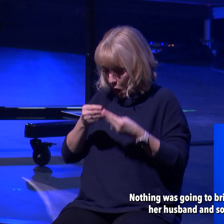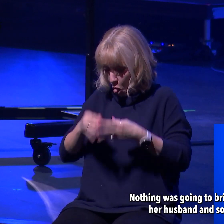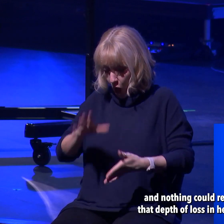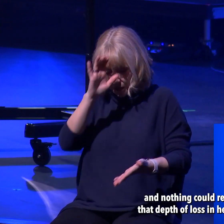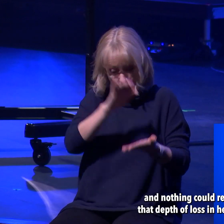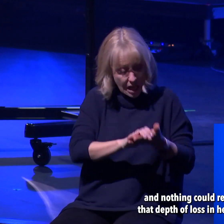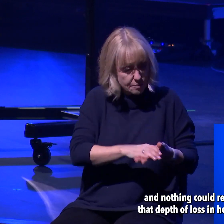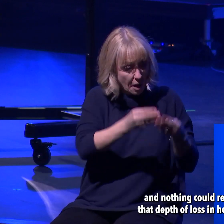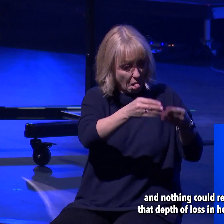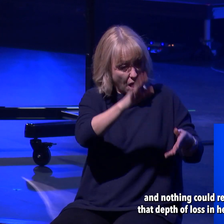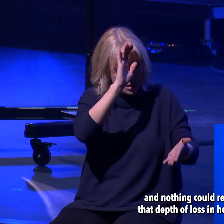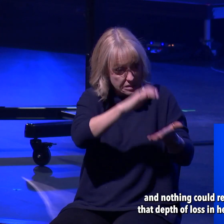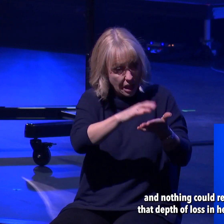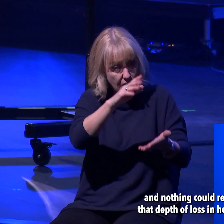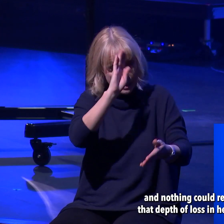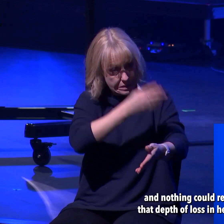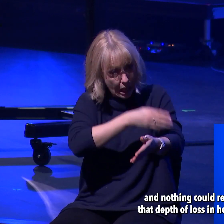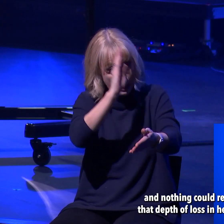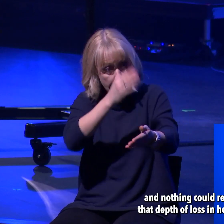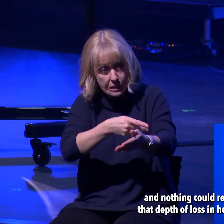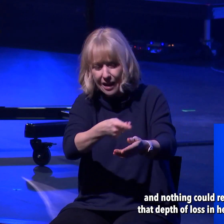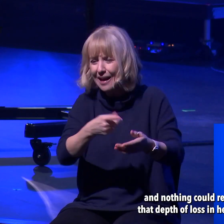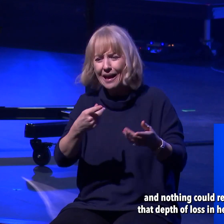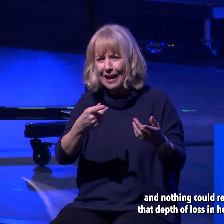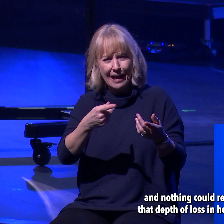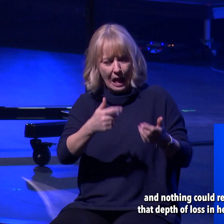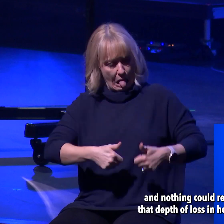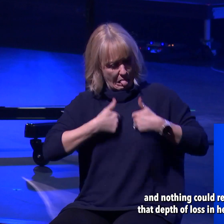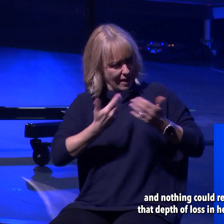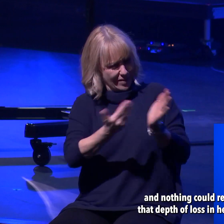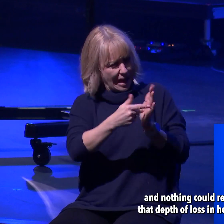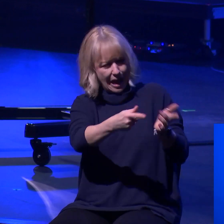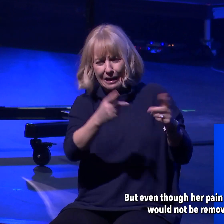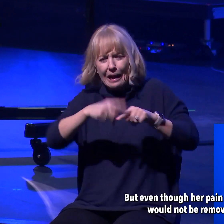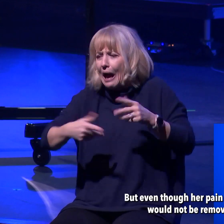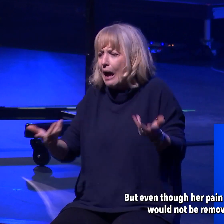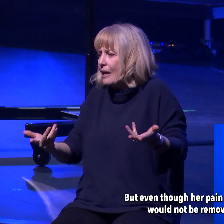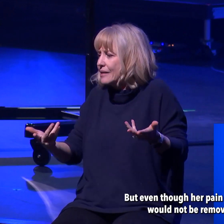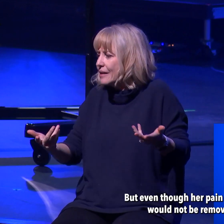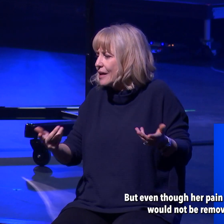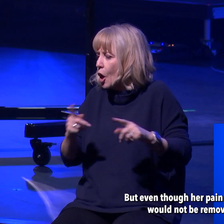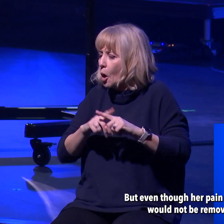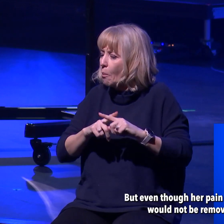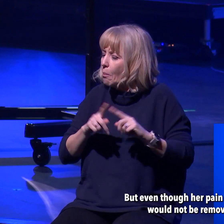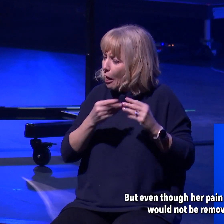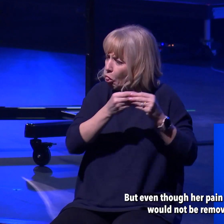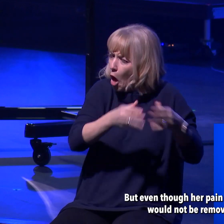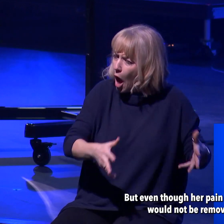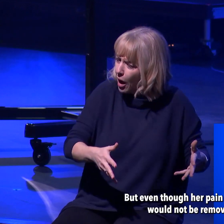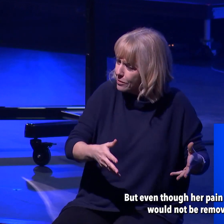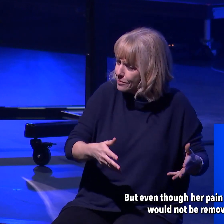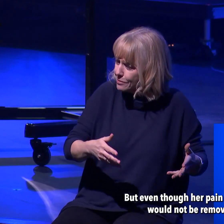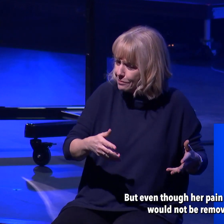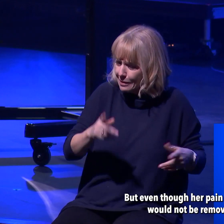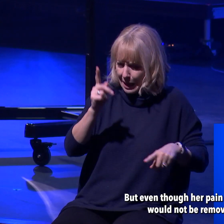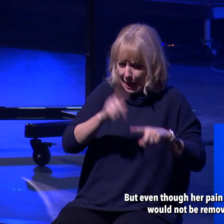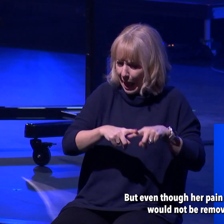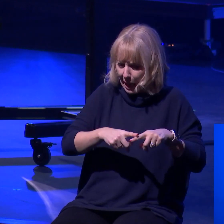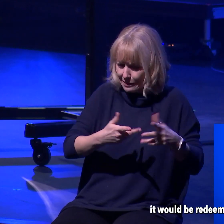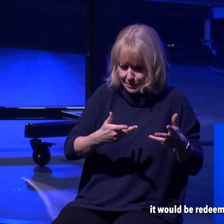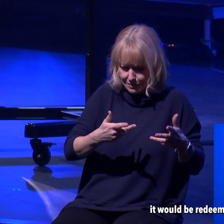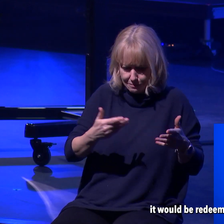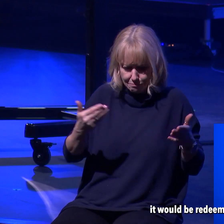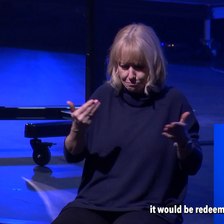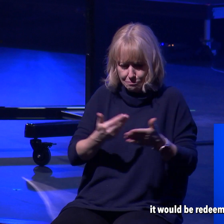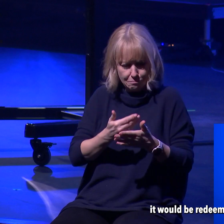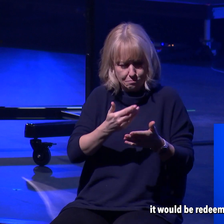and sons, and nothing could repair that depth of loss in her life. But even though her pain and grief would not be removed,